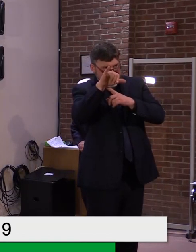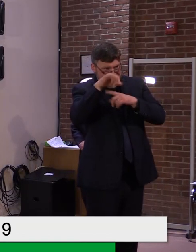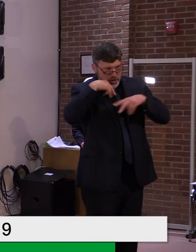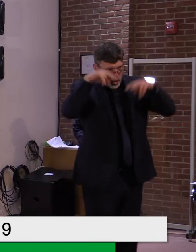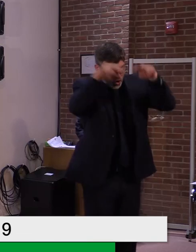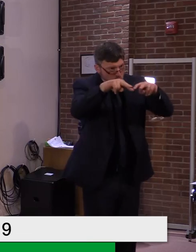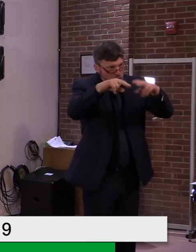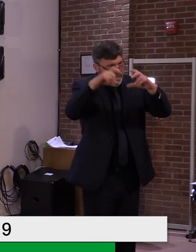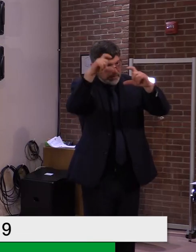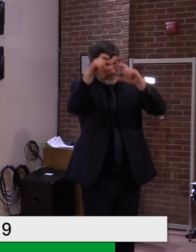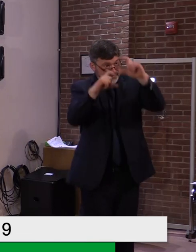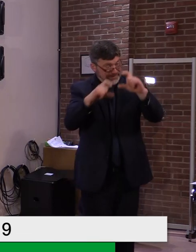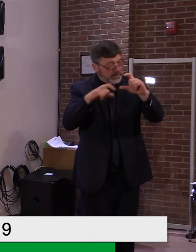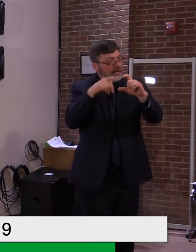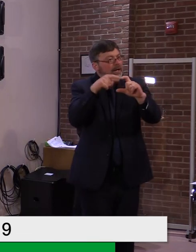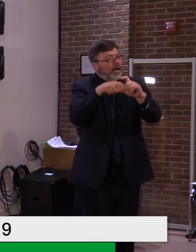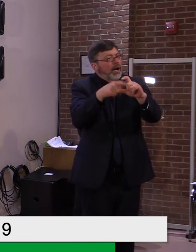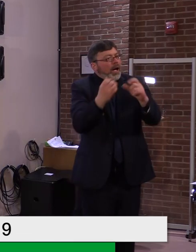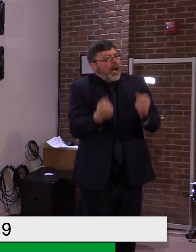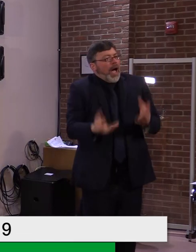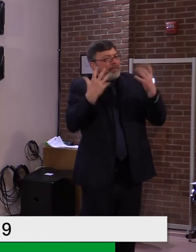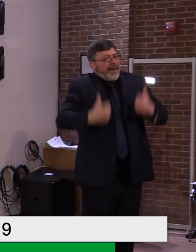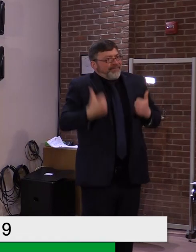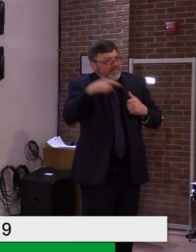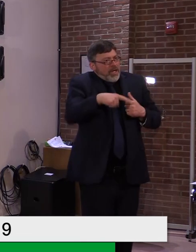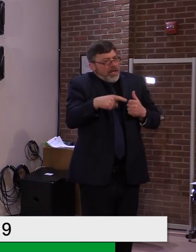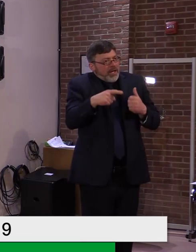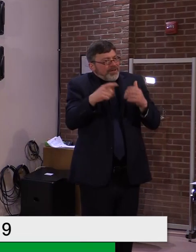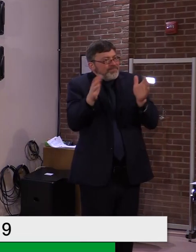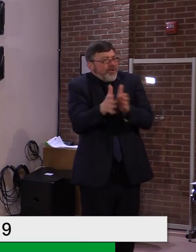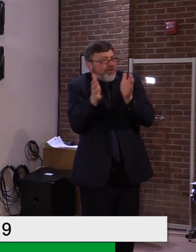keep a close eye on and monitor as we go forward.